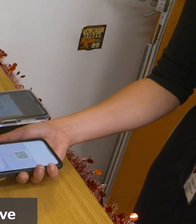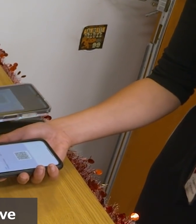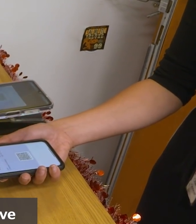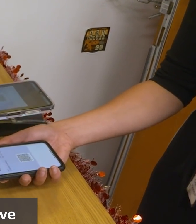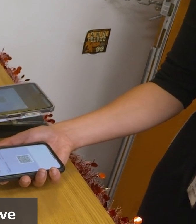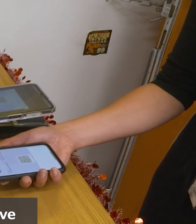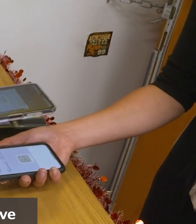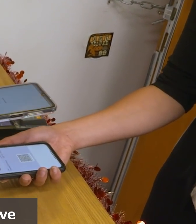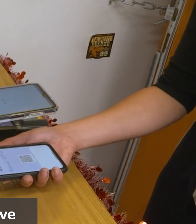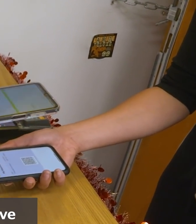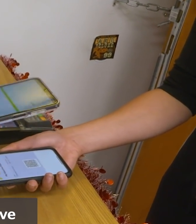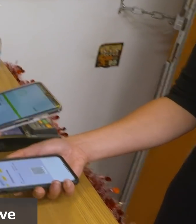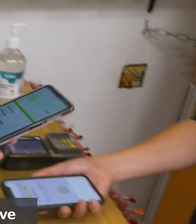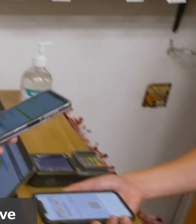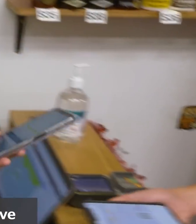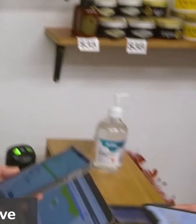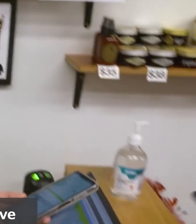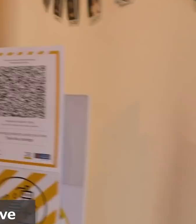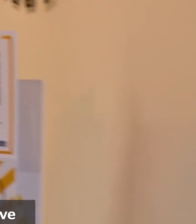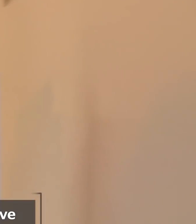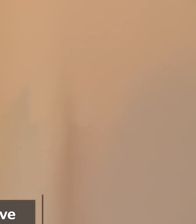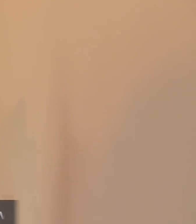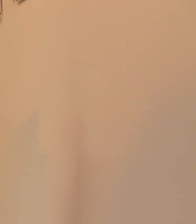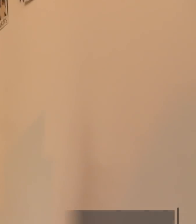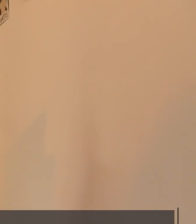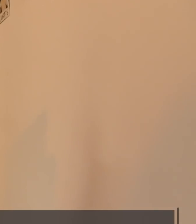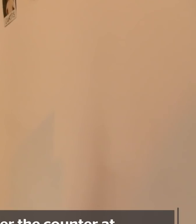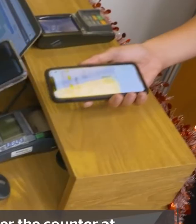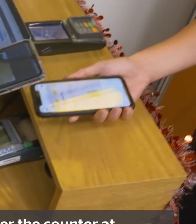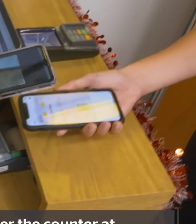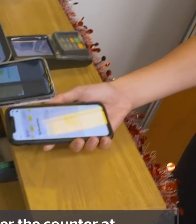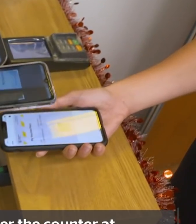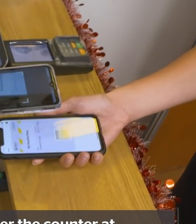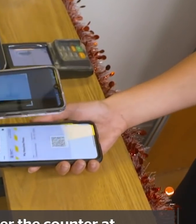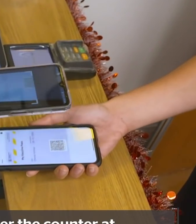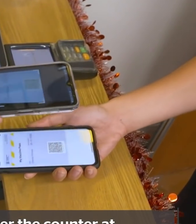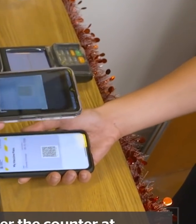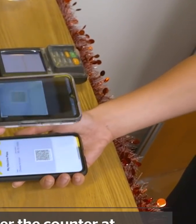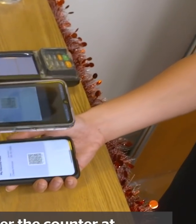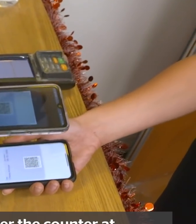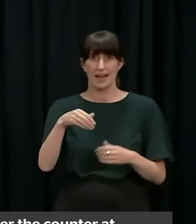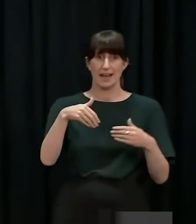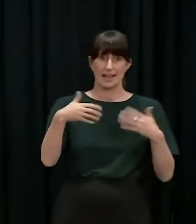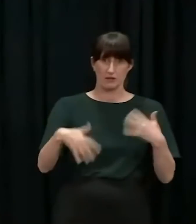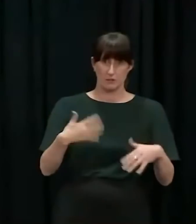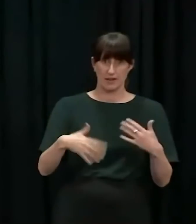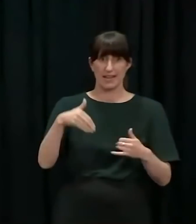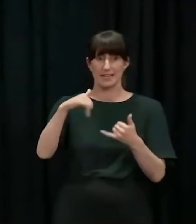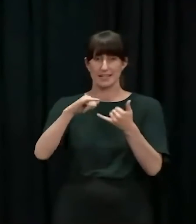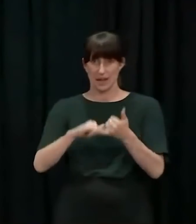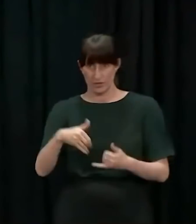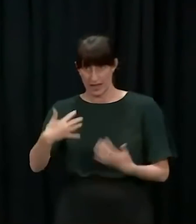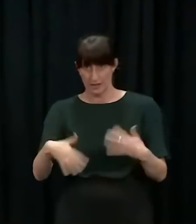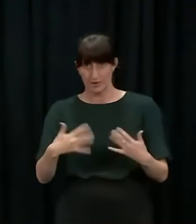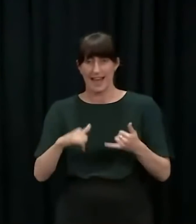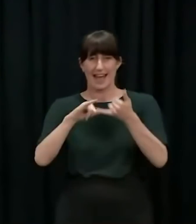been issued, and other ways to retrieve a pass have also been introduced, including over-the-counter at certain pharmacies. These are all